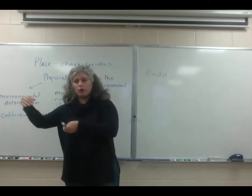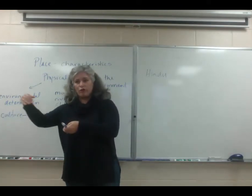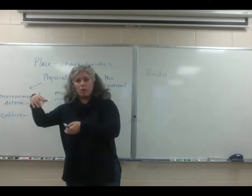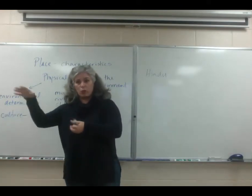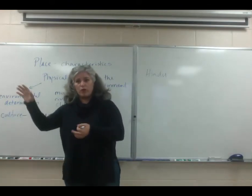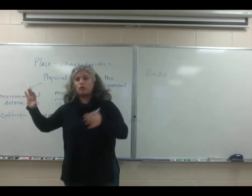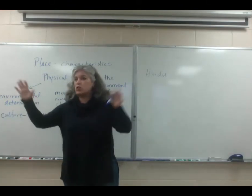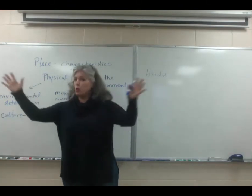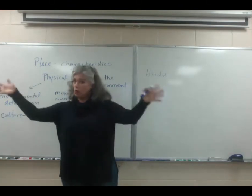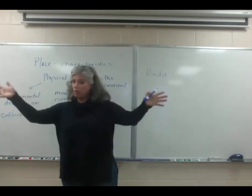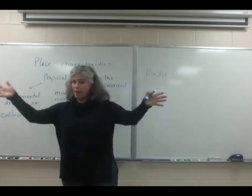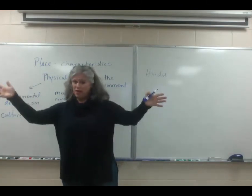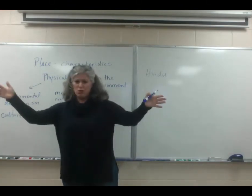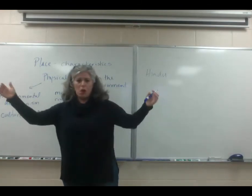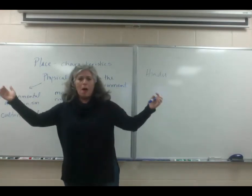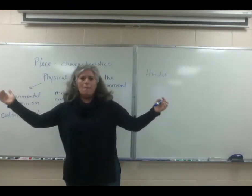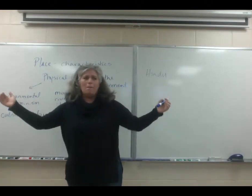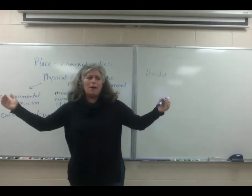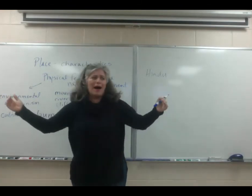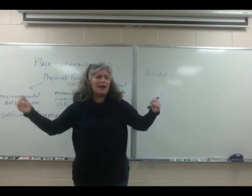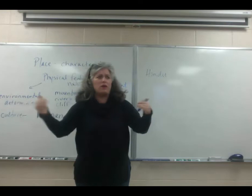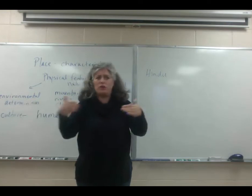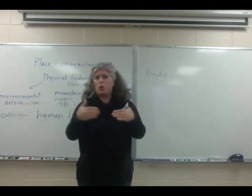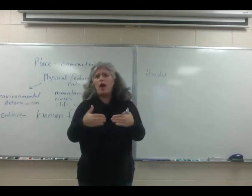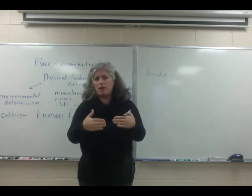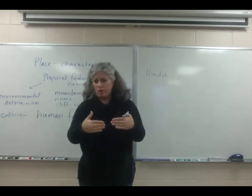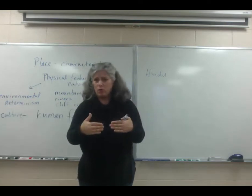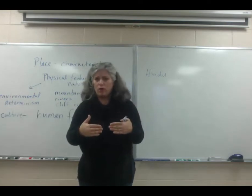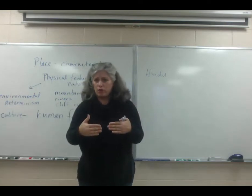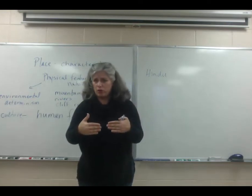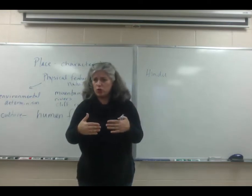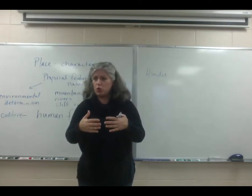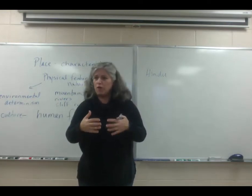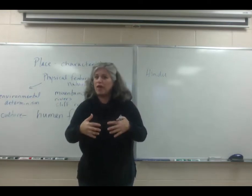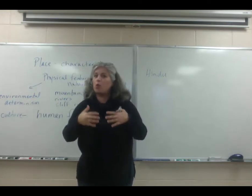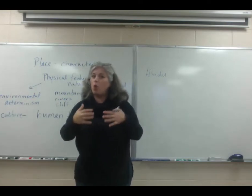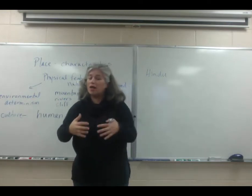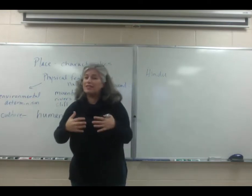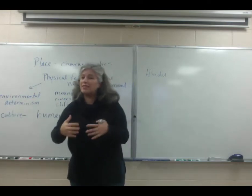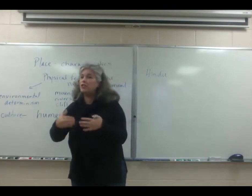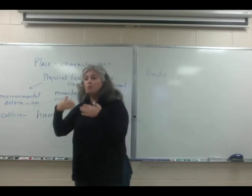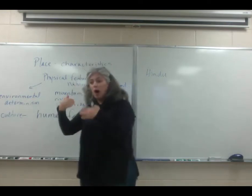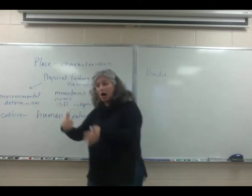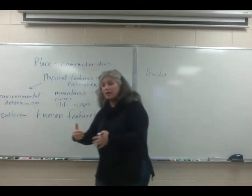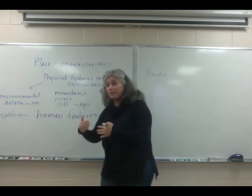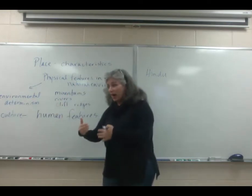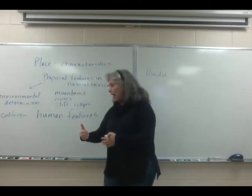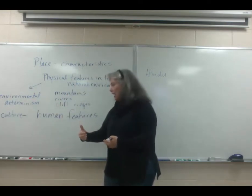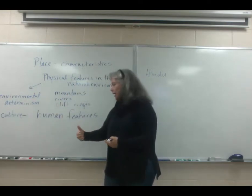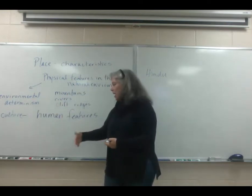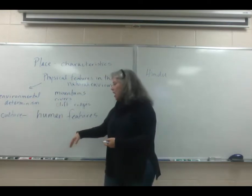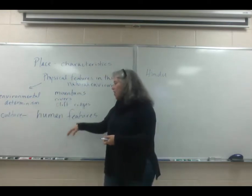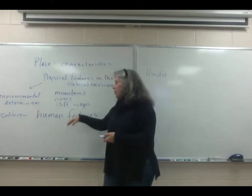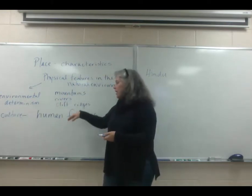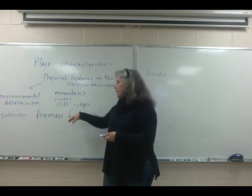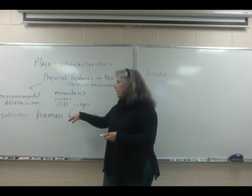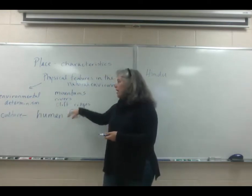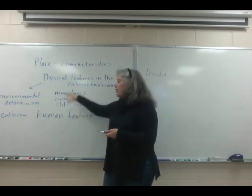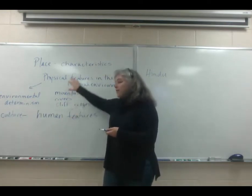from the rivers that were available miles away from the rivers to where they wanted to modify the